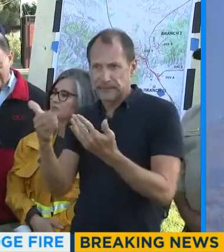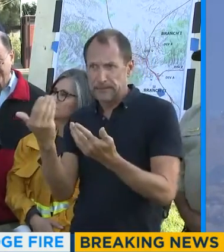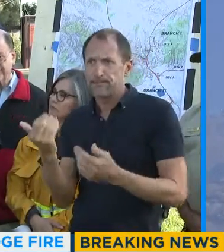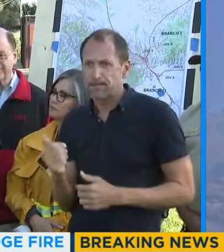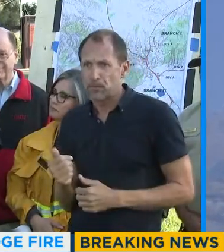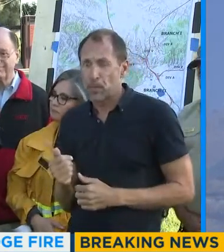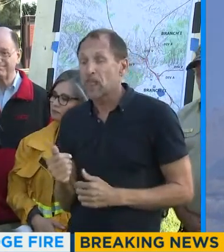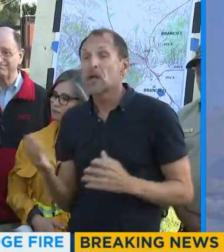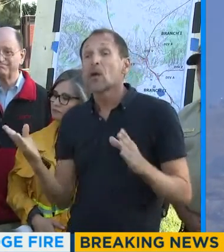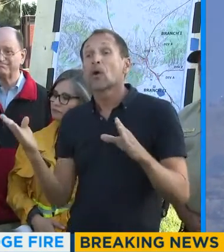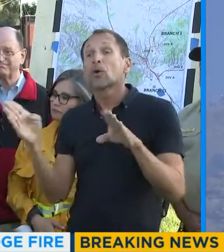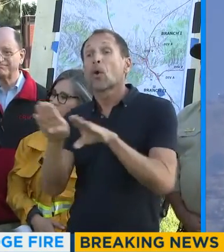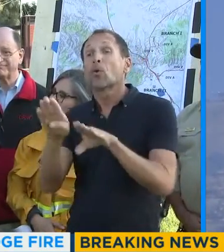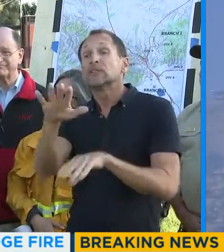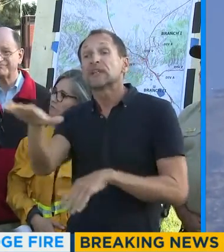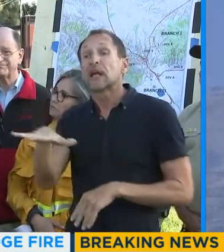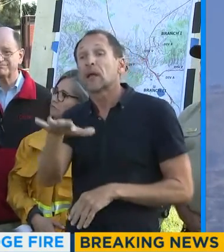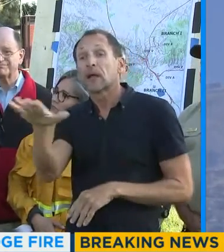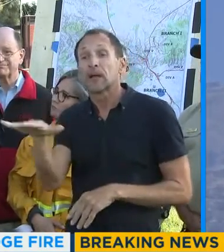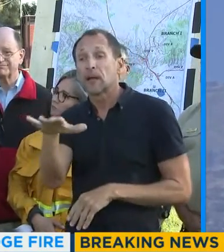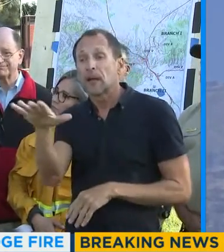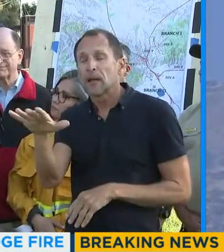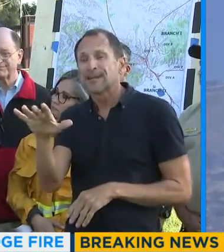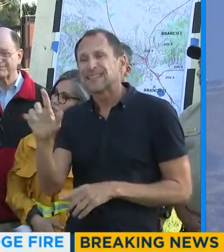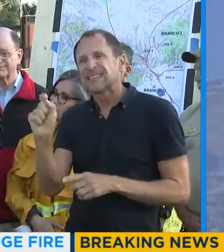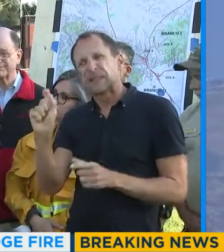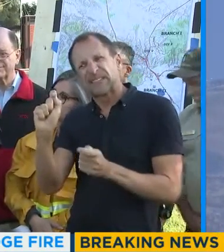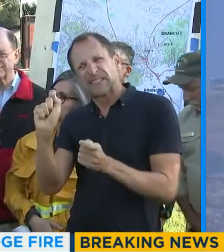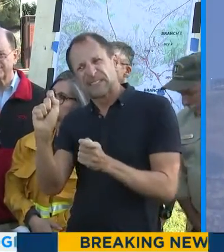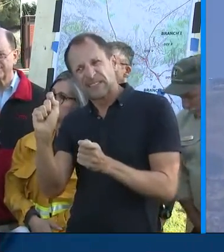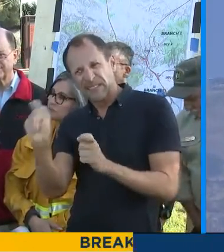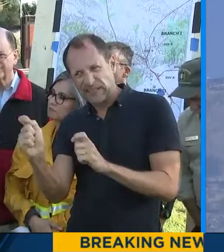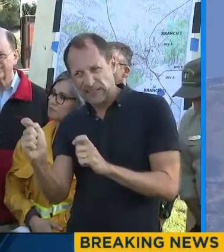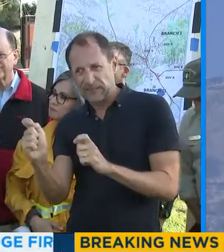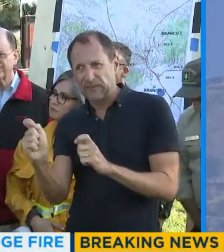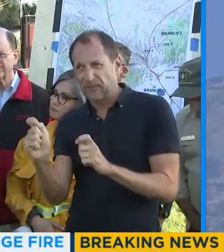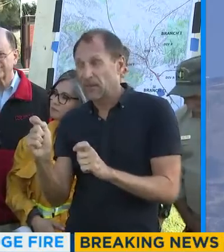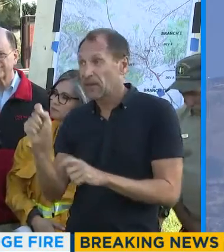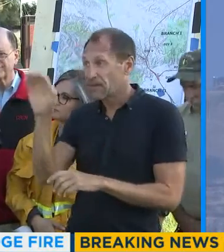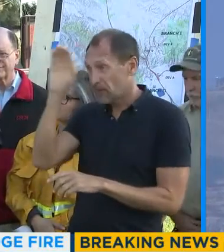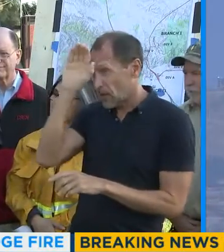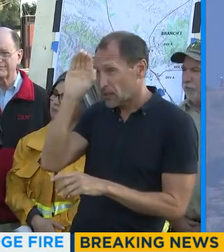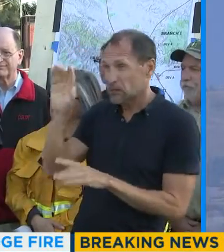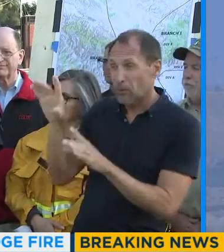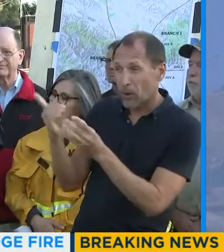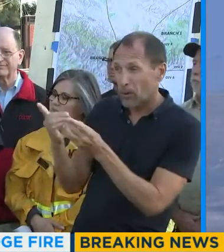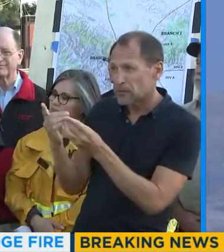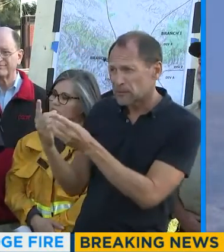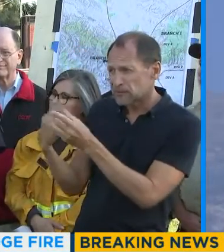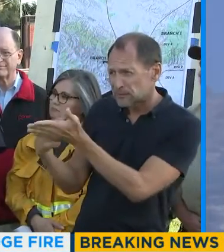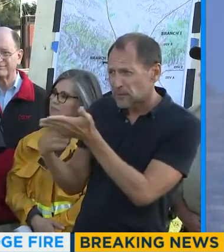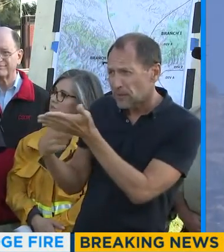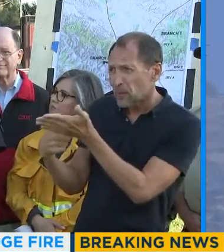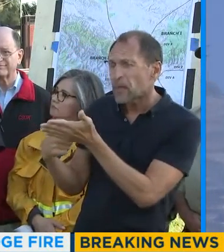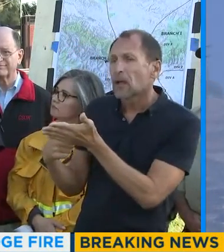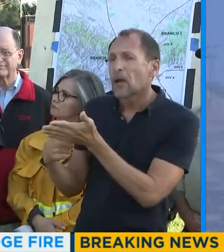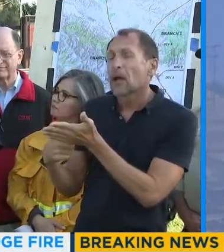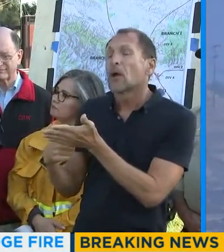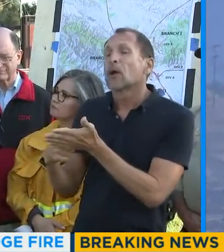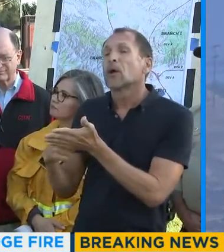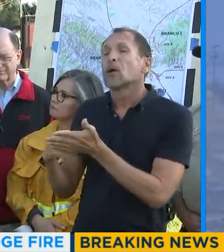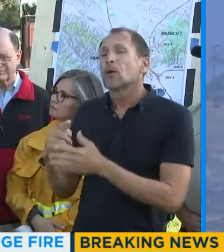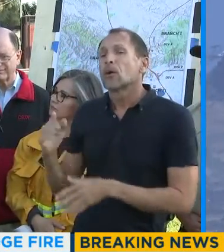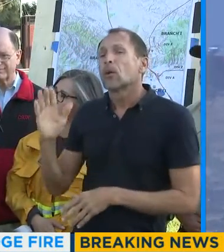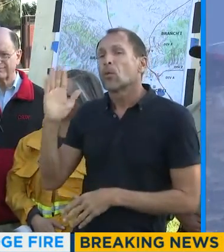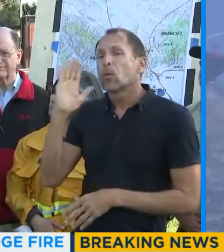today, as of this moment, we've made an adjustment given in consultation with the fire department, and we are opening all closed